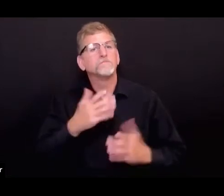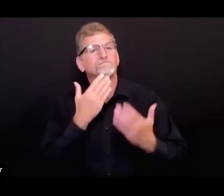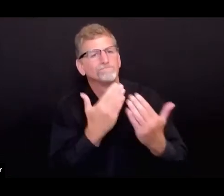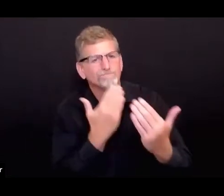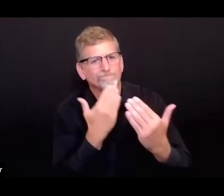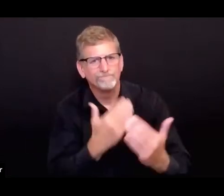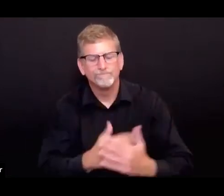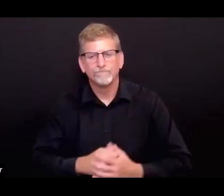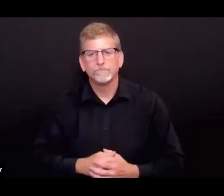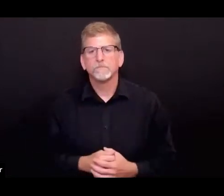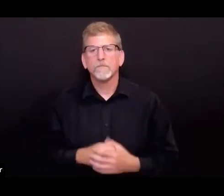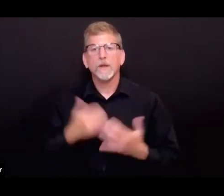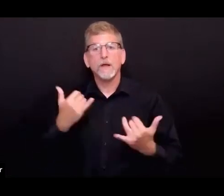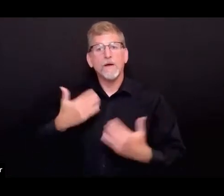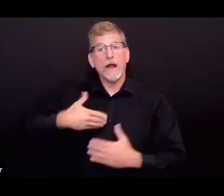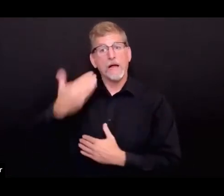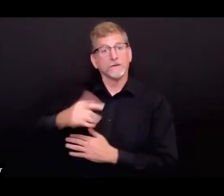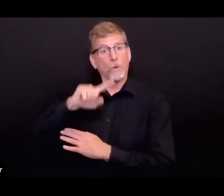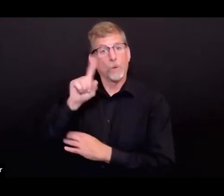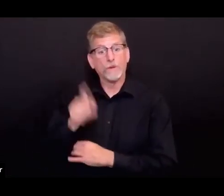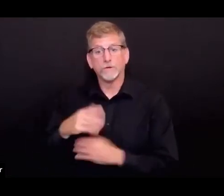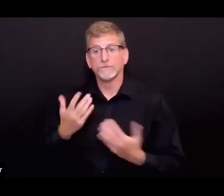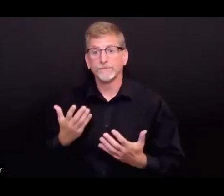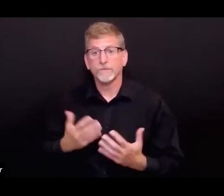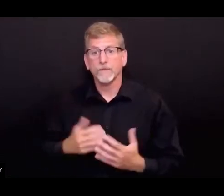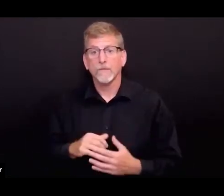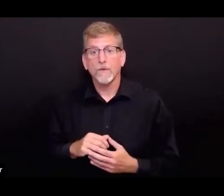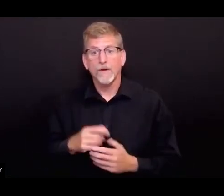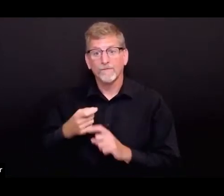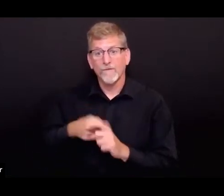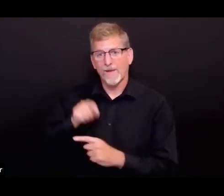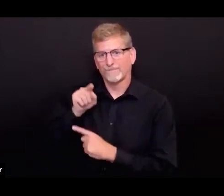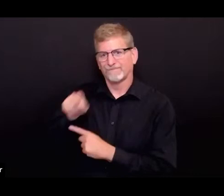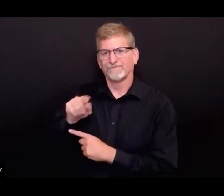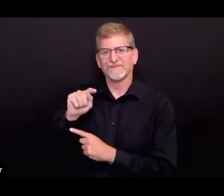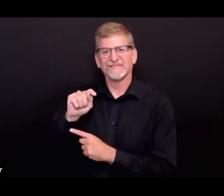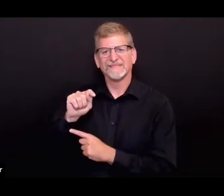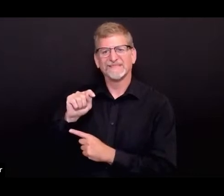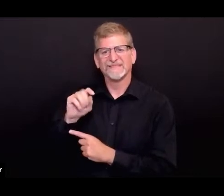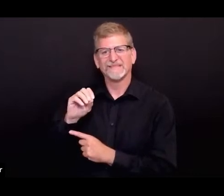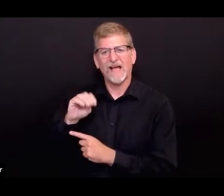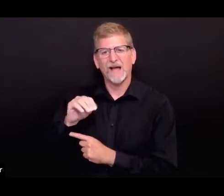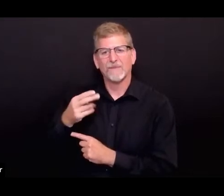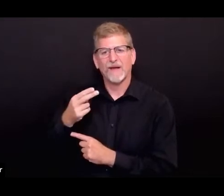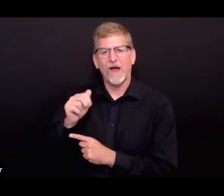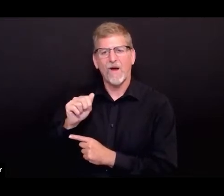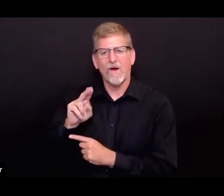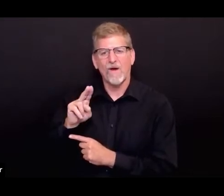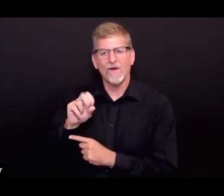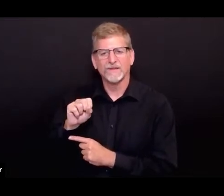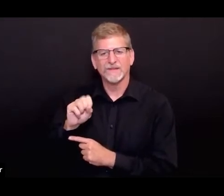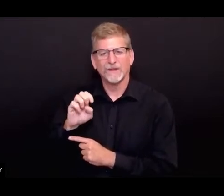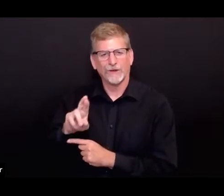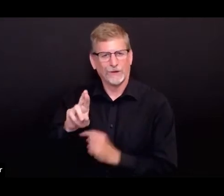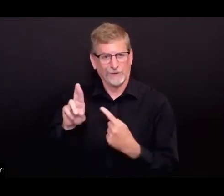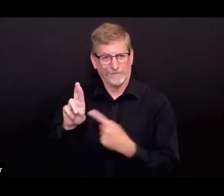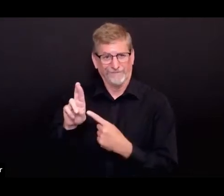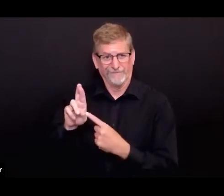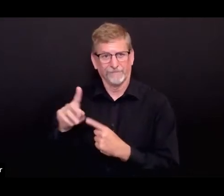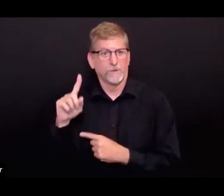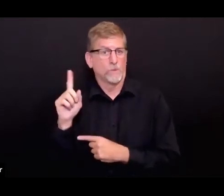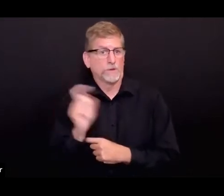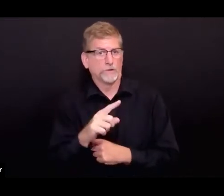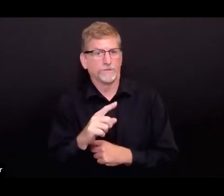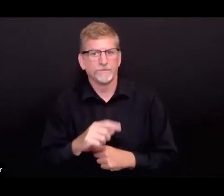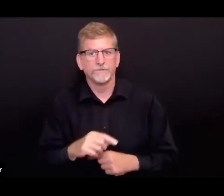Next is from Tom Hauser of KSTP TV. Your line is now open. Thank you. Good to